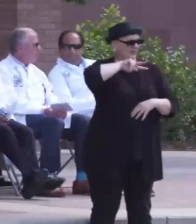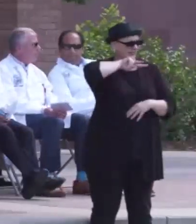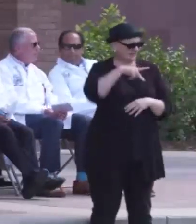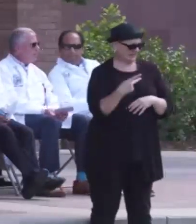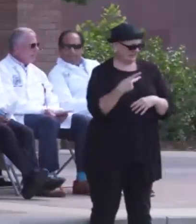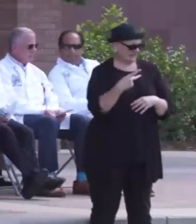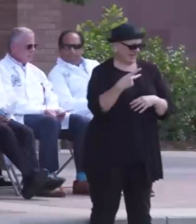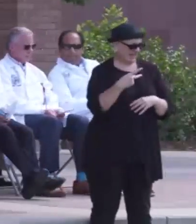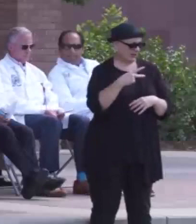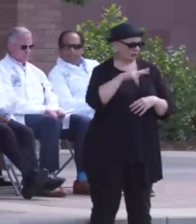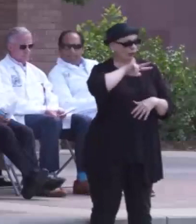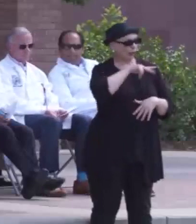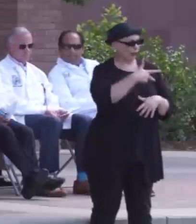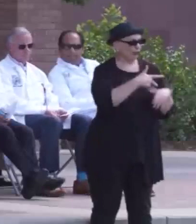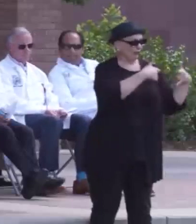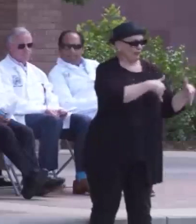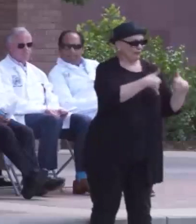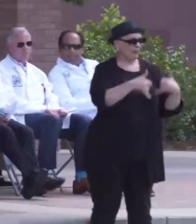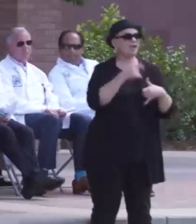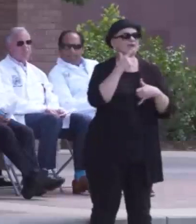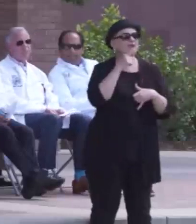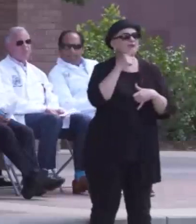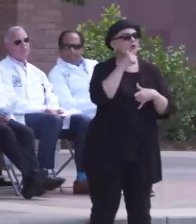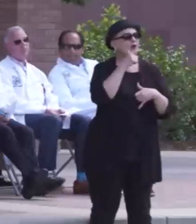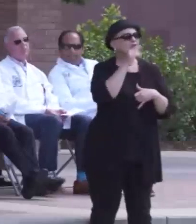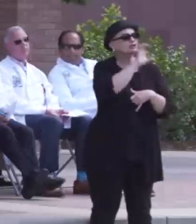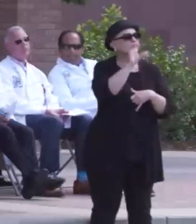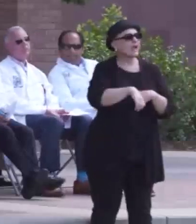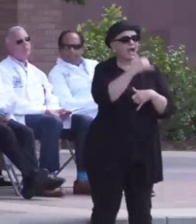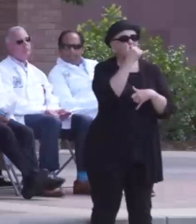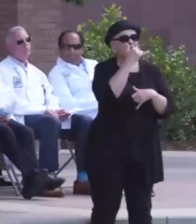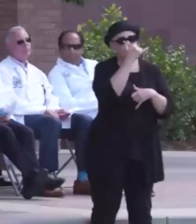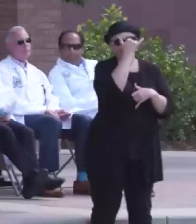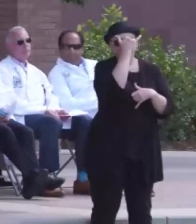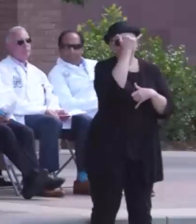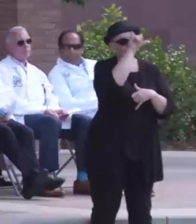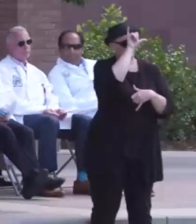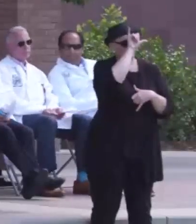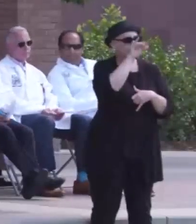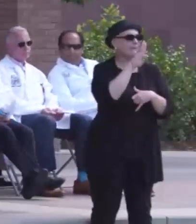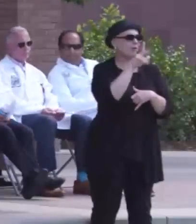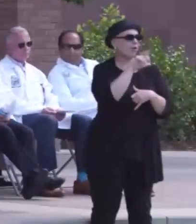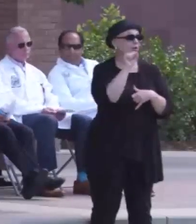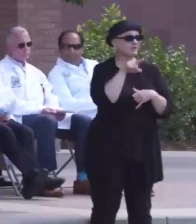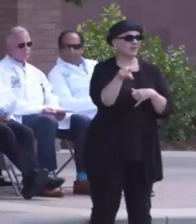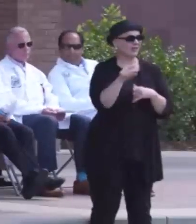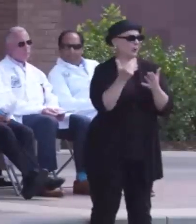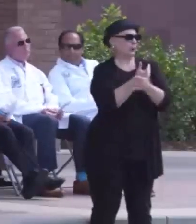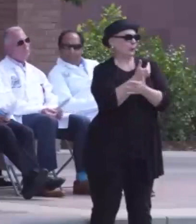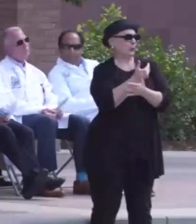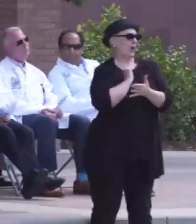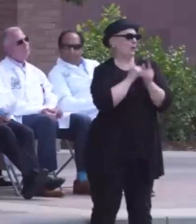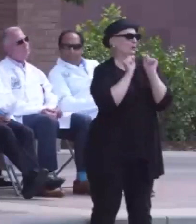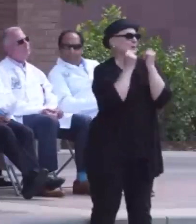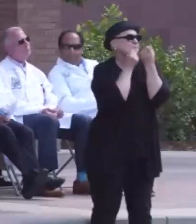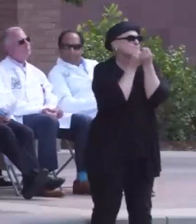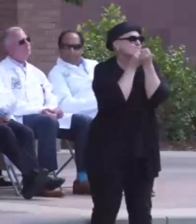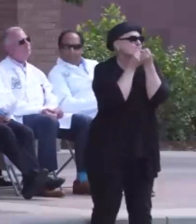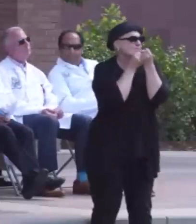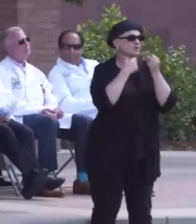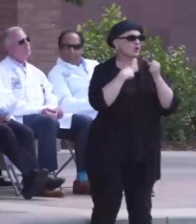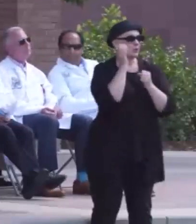for the Chicago Bulls, which is our new home team. And so we're listening to this game. It's a tied